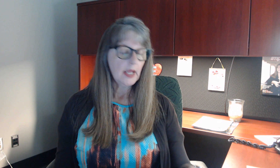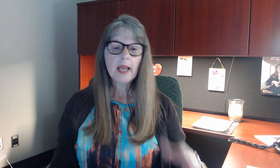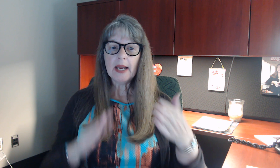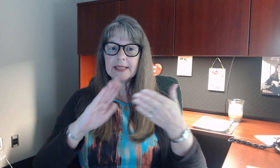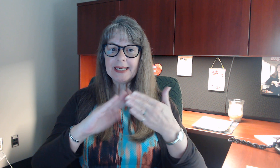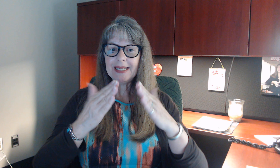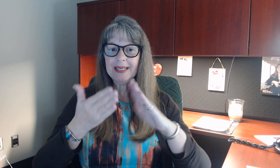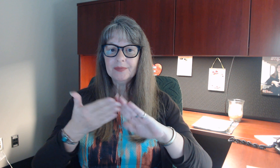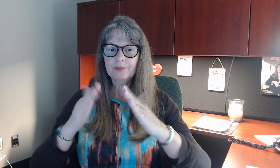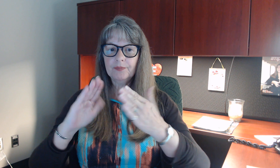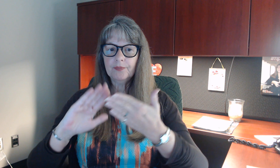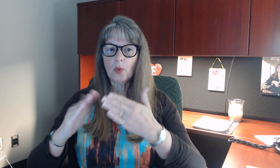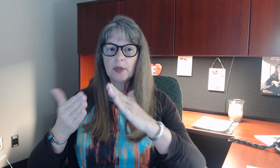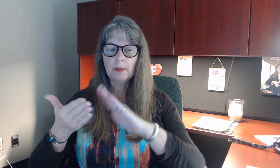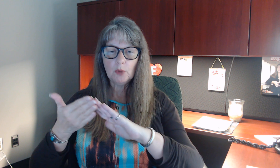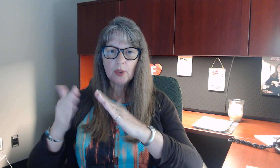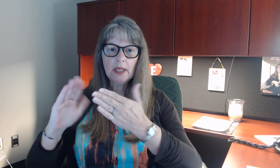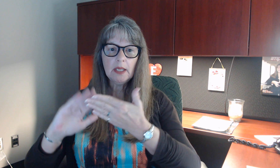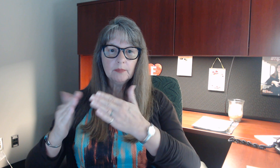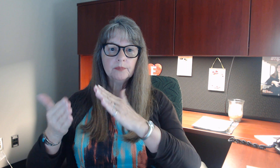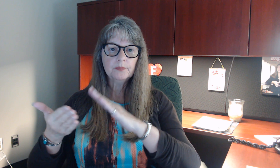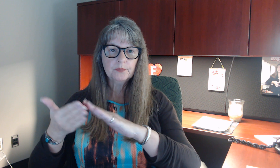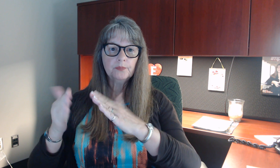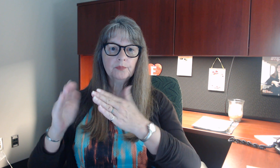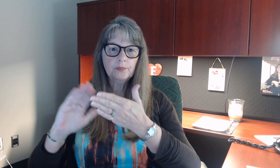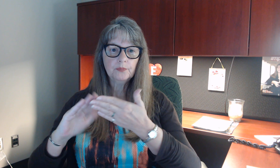A city or community.